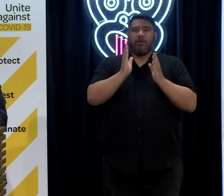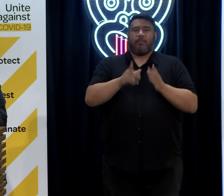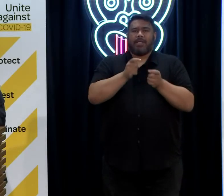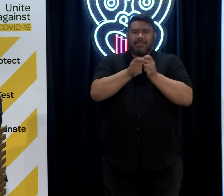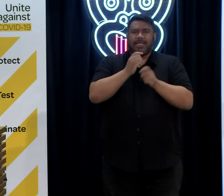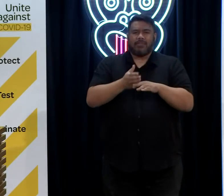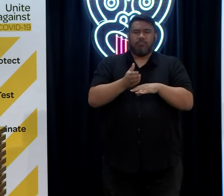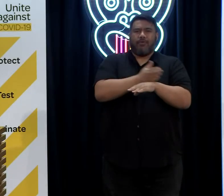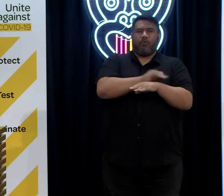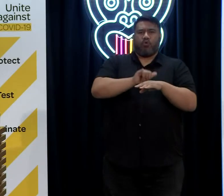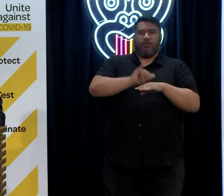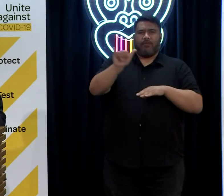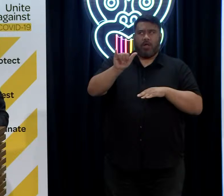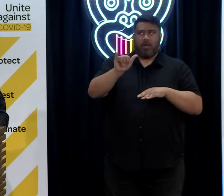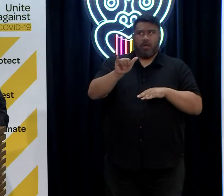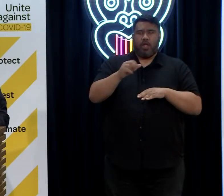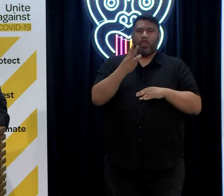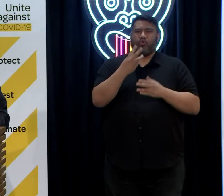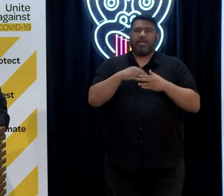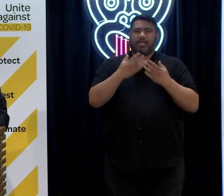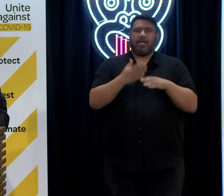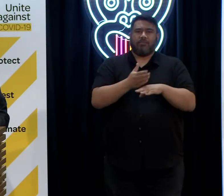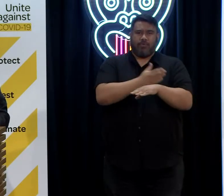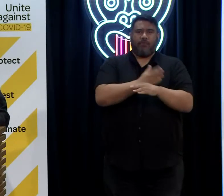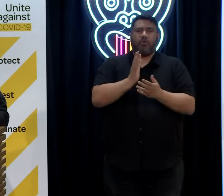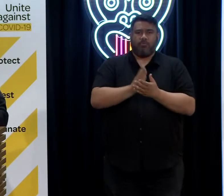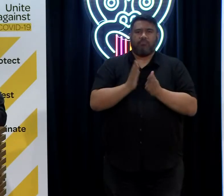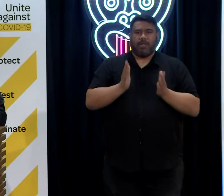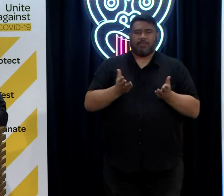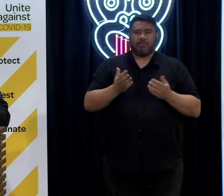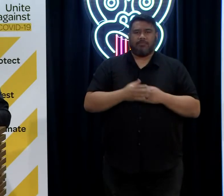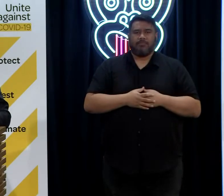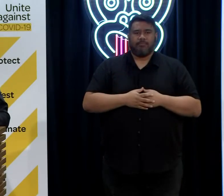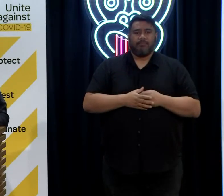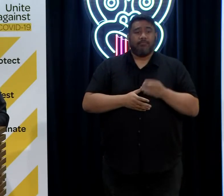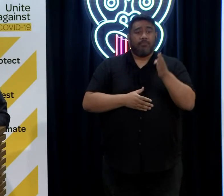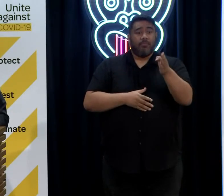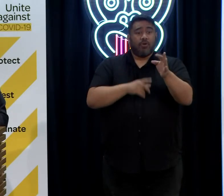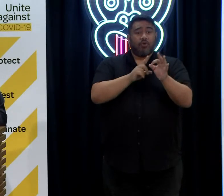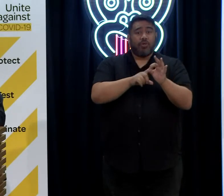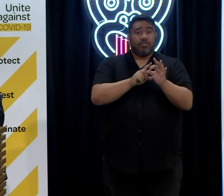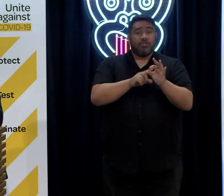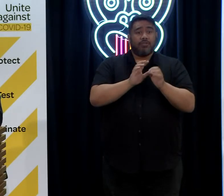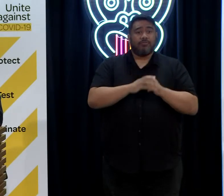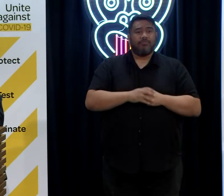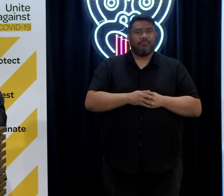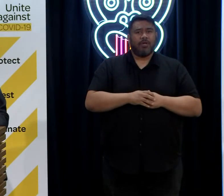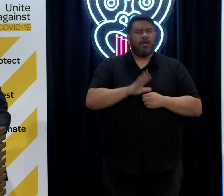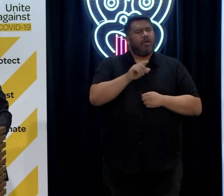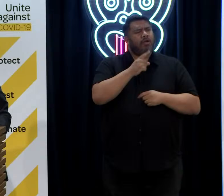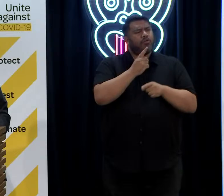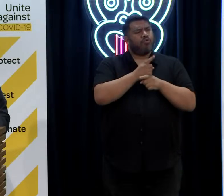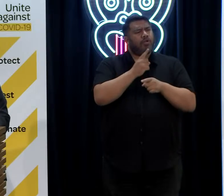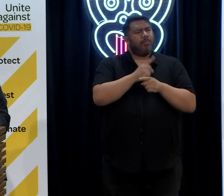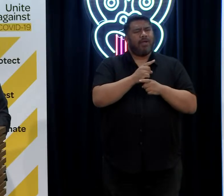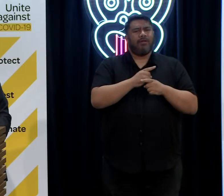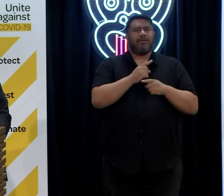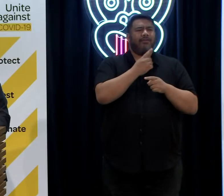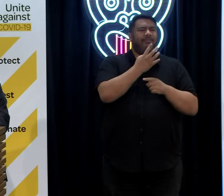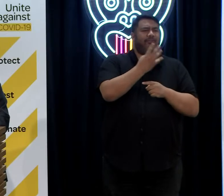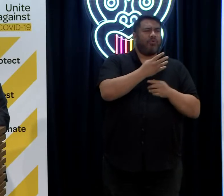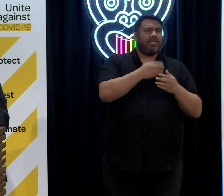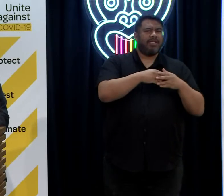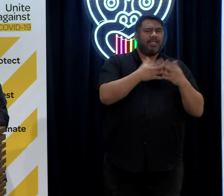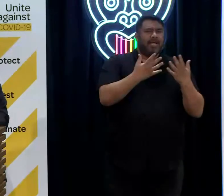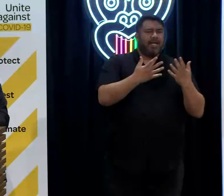within 72 hours of travel. Happy to take your questions. Just in regards to the 10 versus 14 days, if it's always been 10 days, why does the